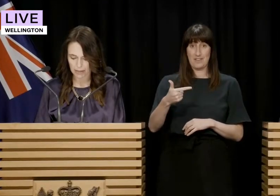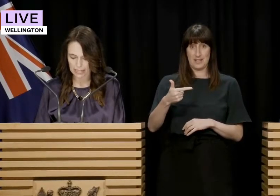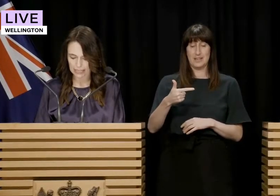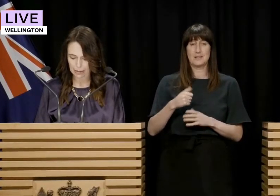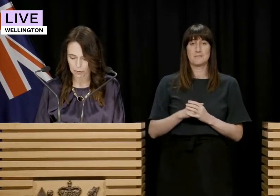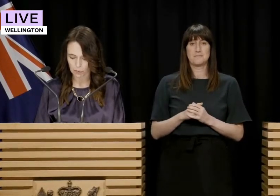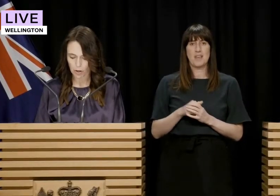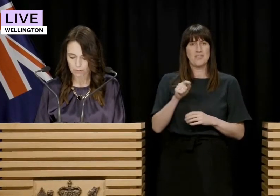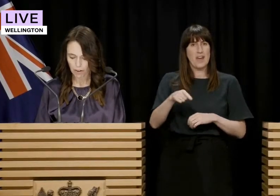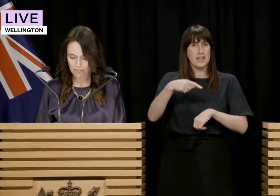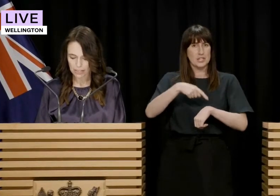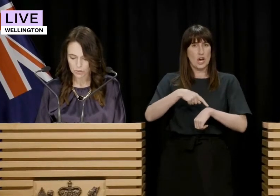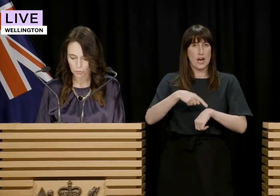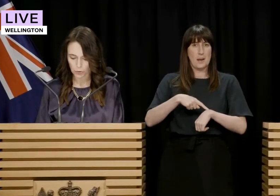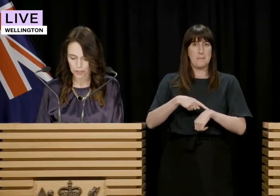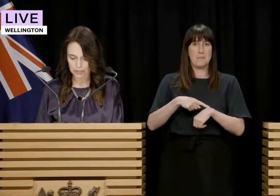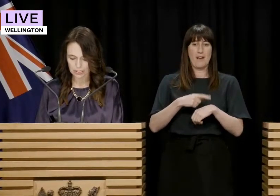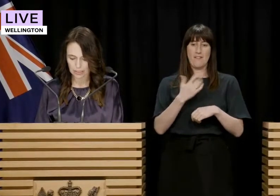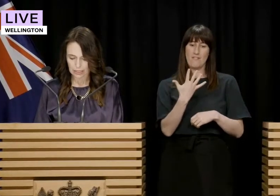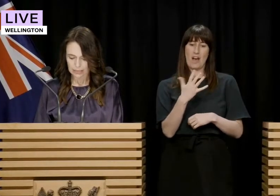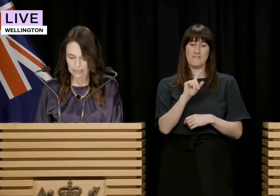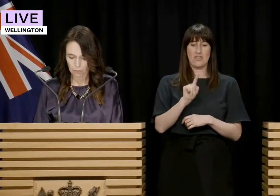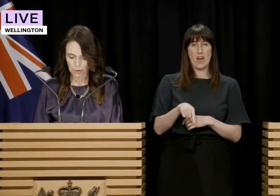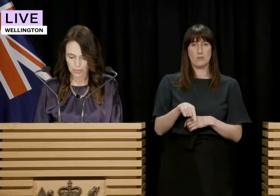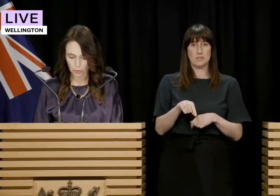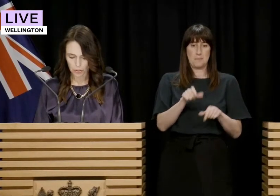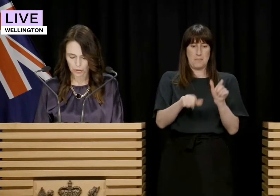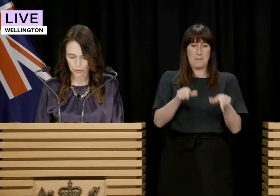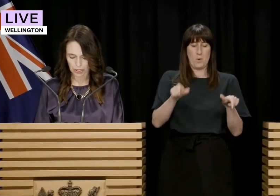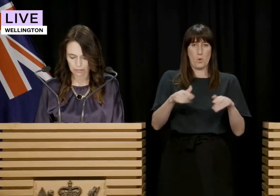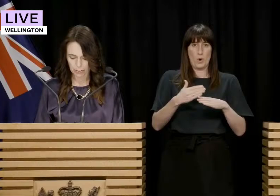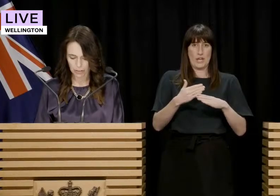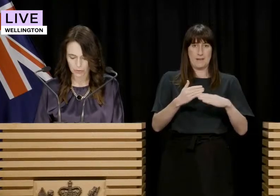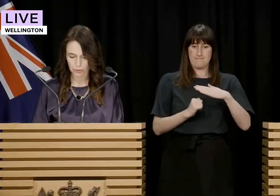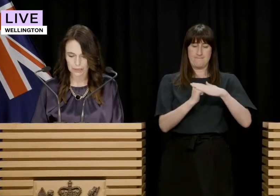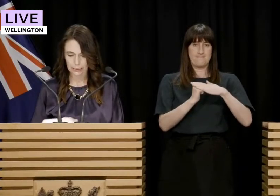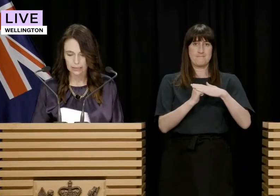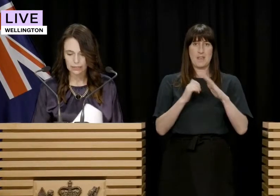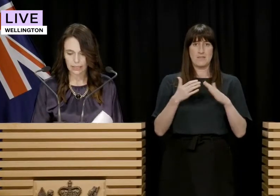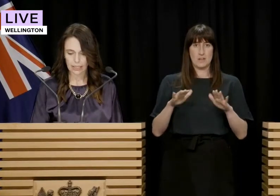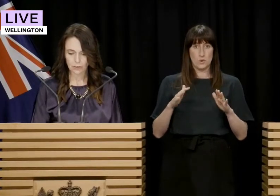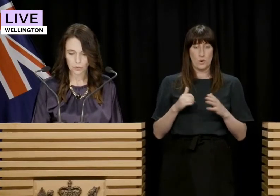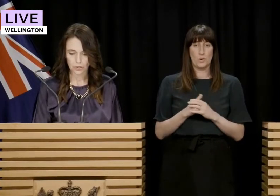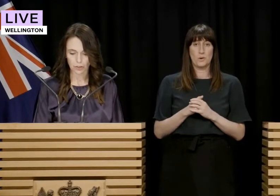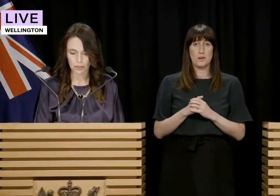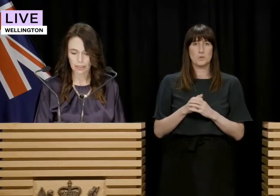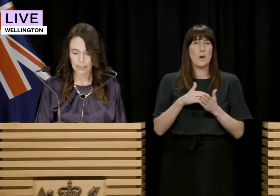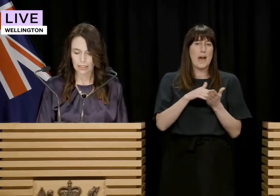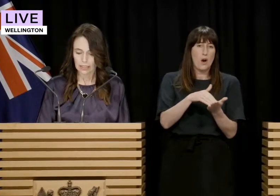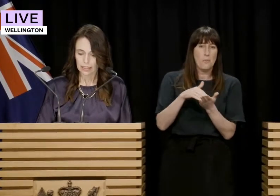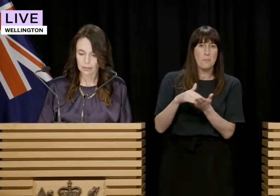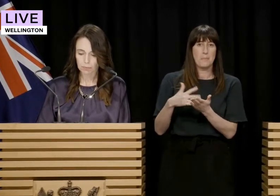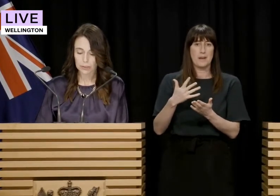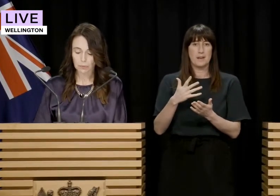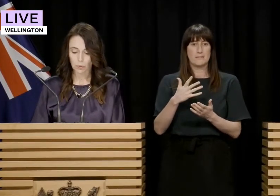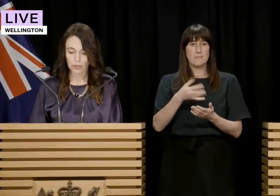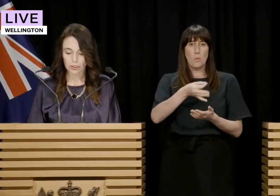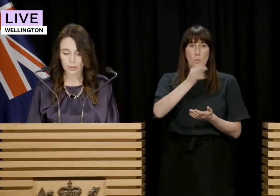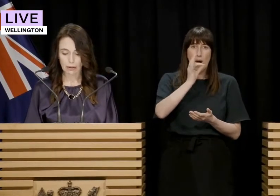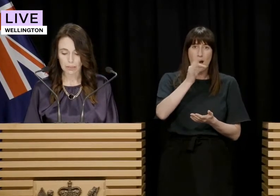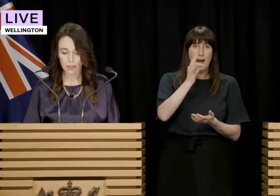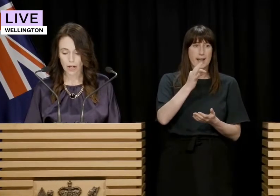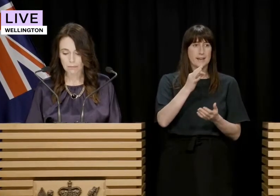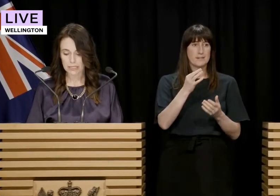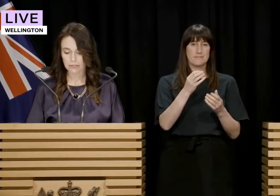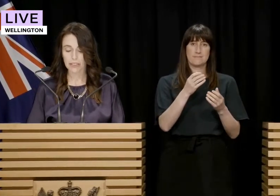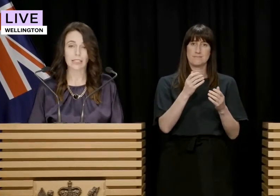that time it had a cap of 5,000 workers to help both the horticulture and viticultural sectors, and also it supported